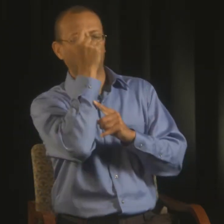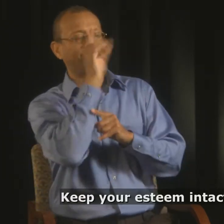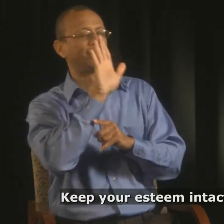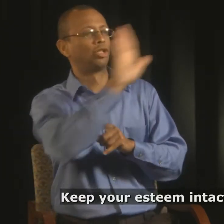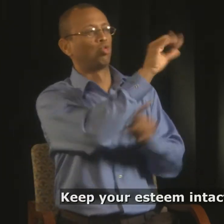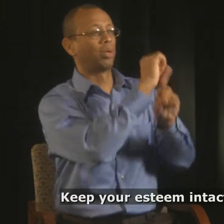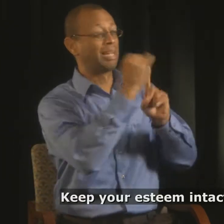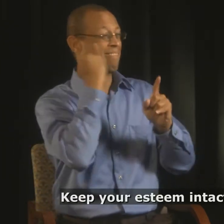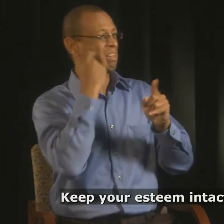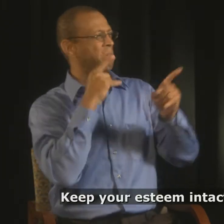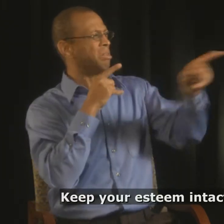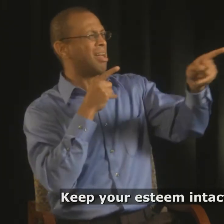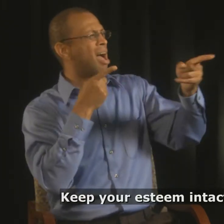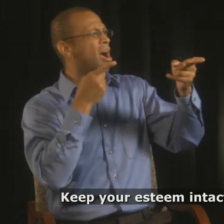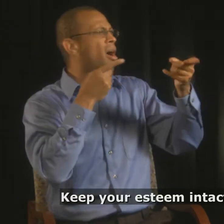Keep your esteem intact.